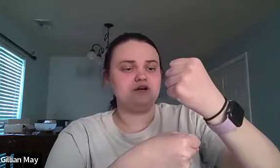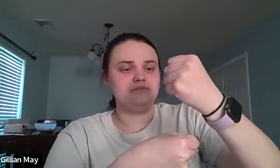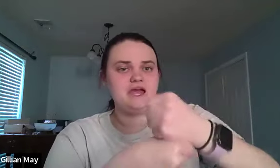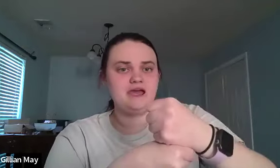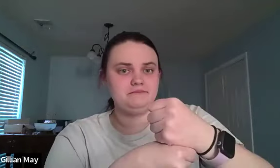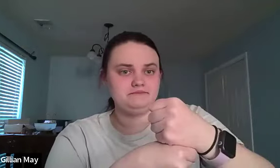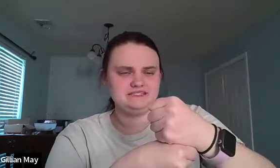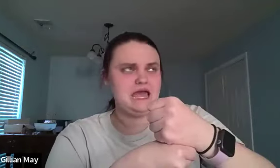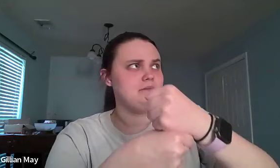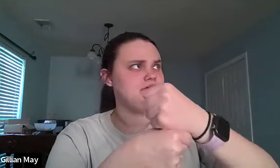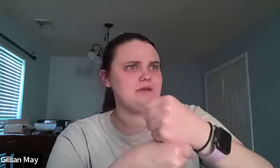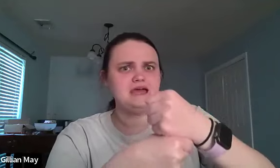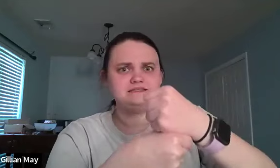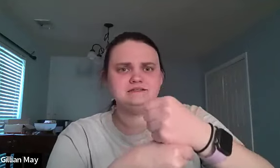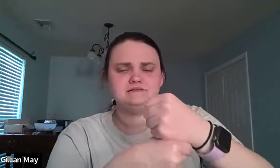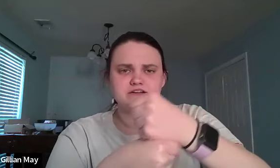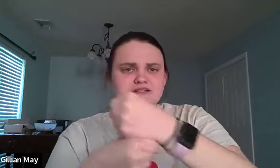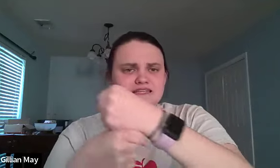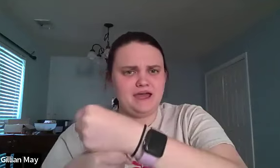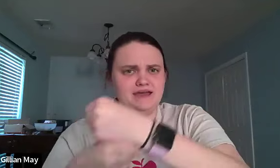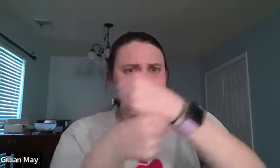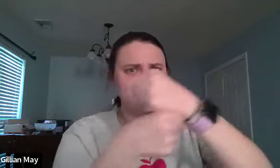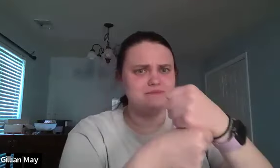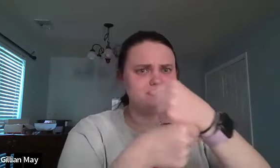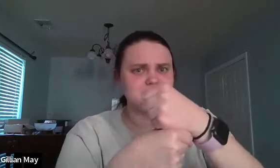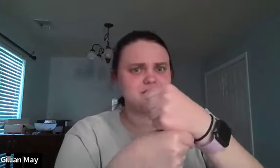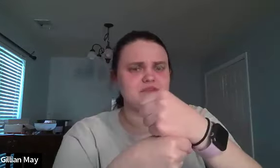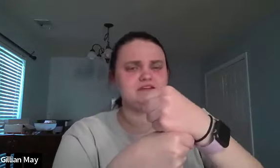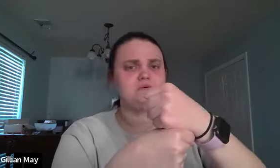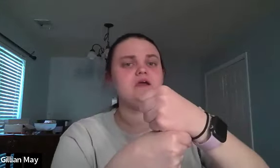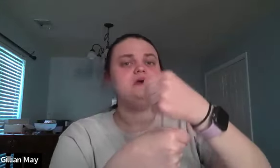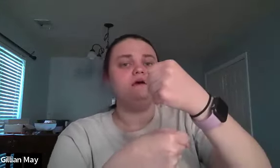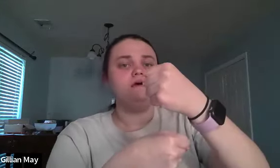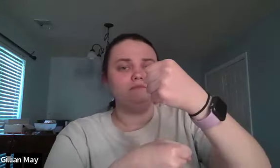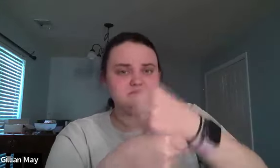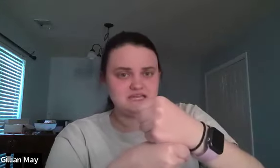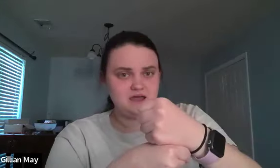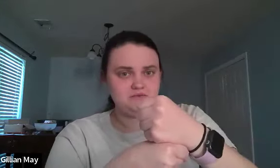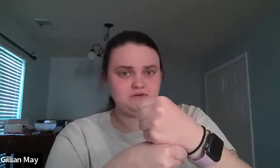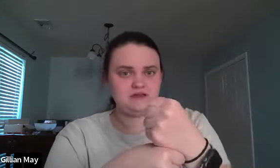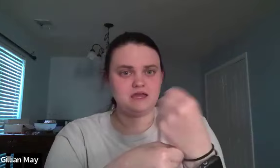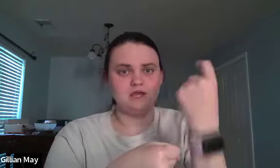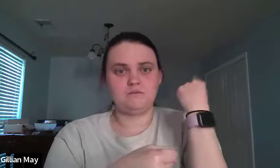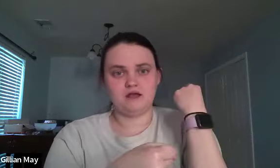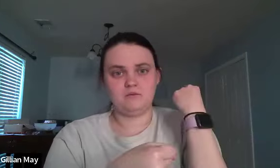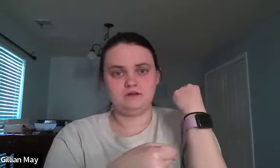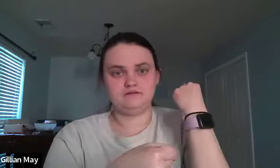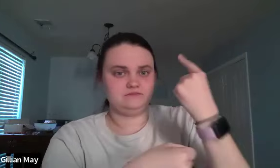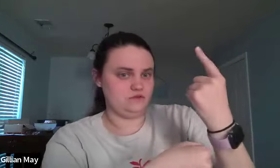going to pat, tap, pat. I try to say pat and then tap at the same time. That did not work. Tap and go back with the